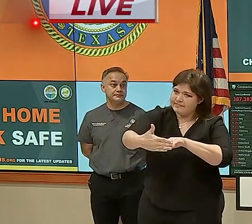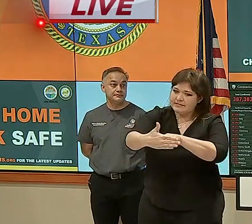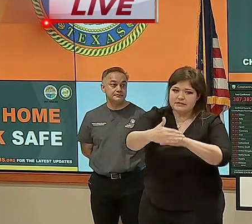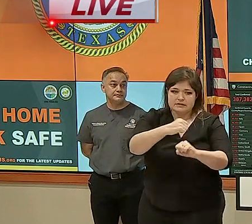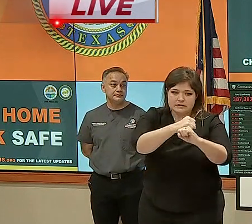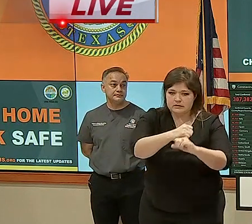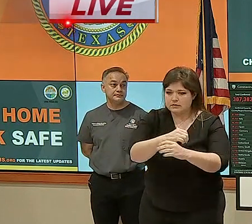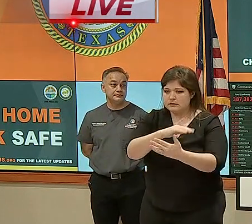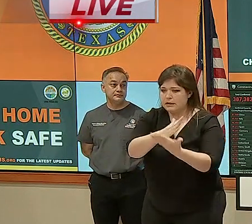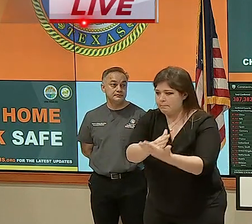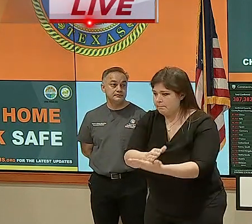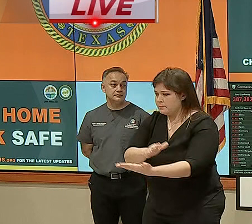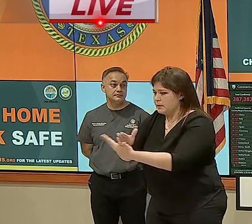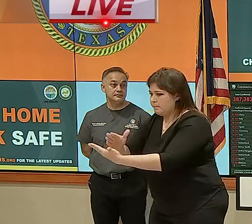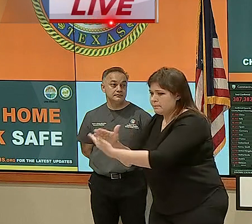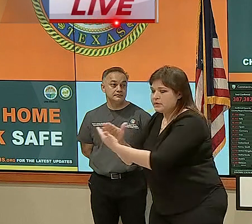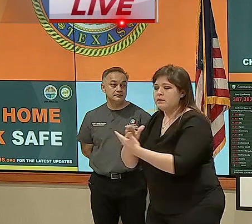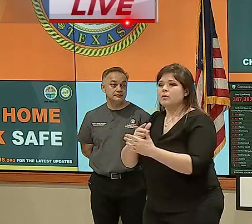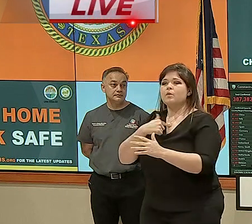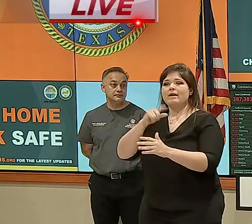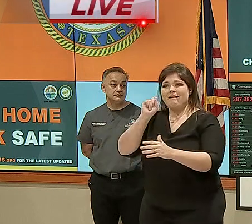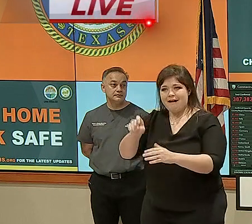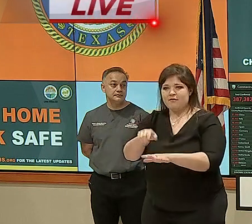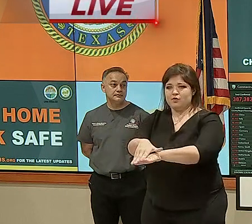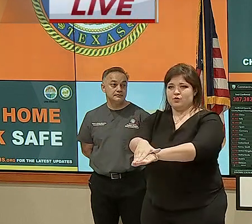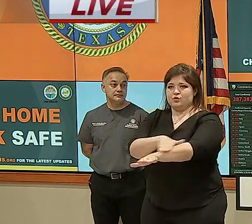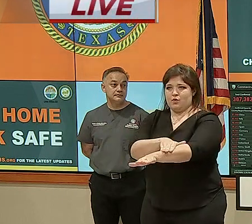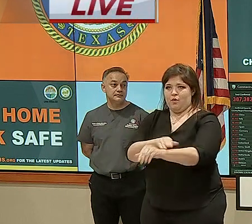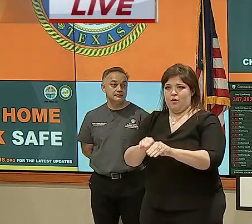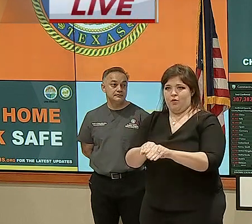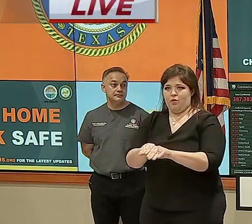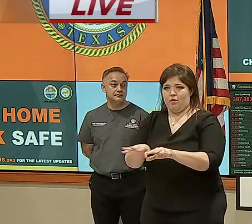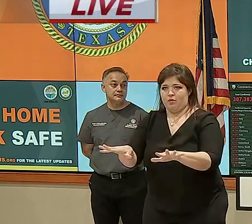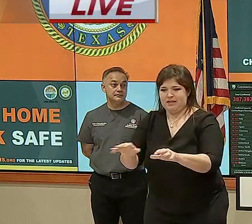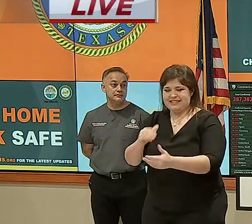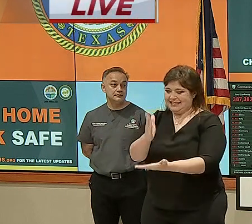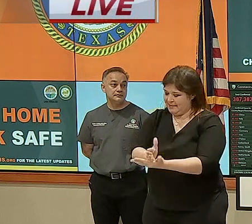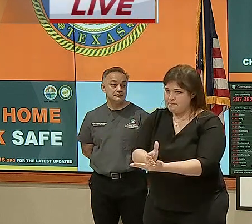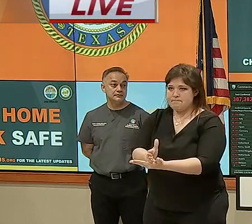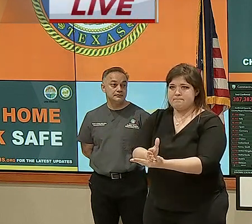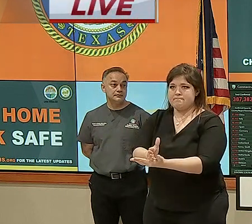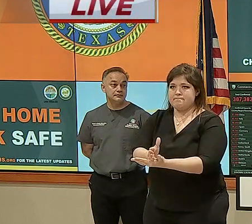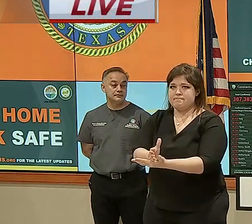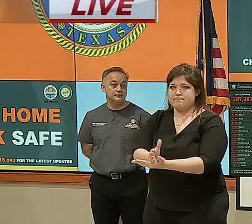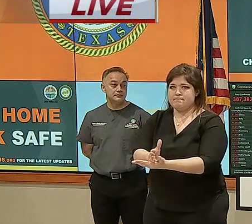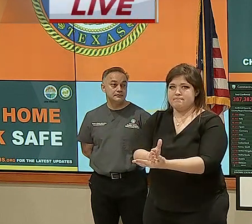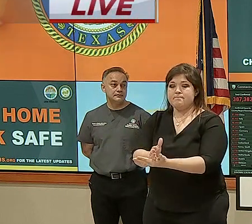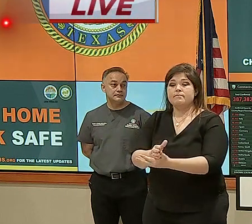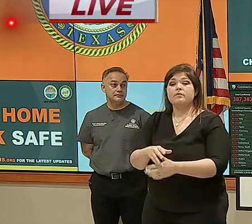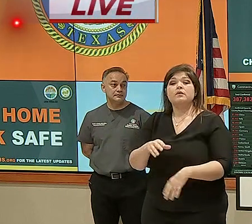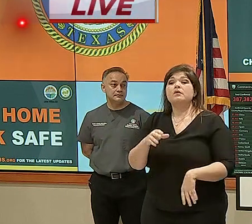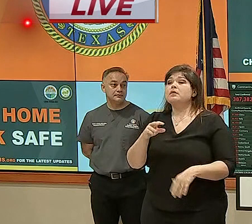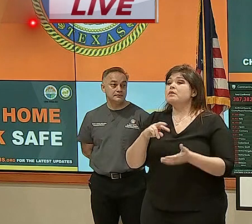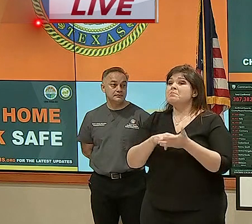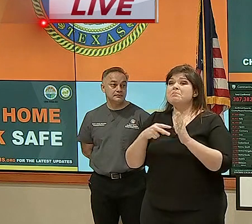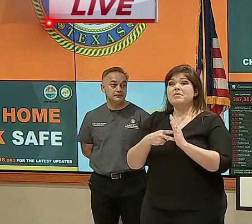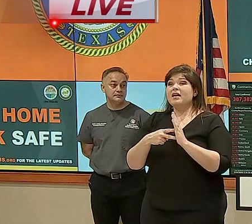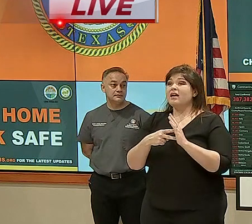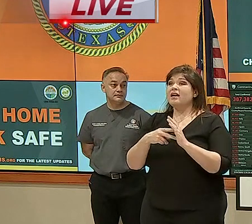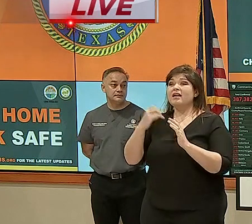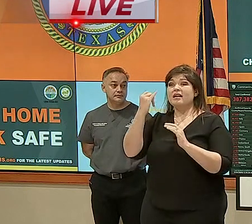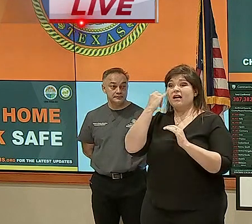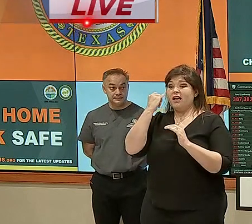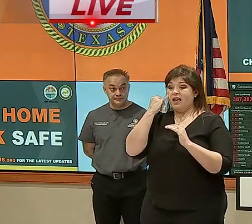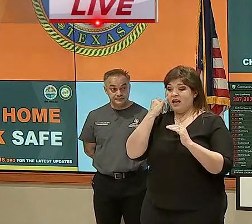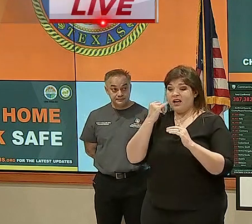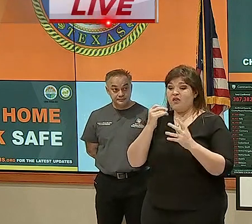steps need to be taken in order to slow the progression, to blunt it, so that we are not in this situation longer than we need to